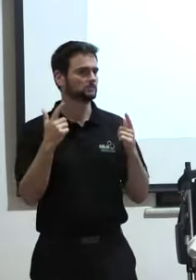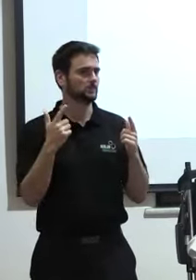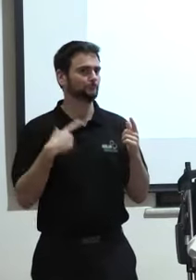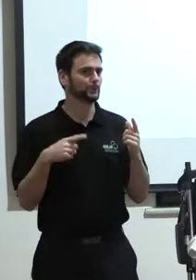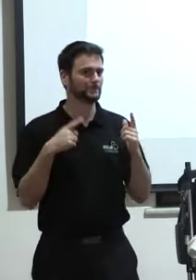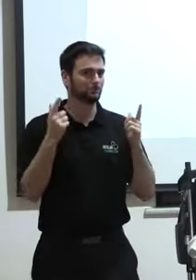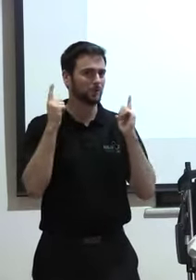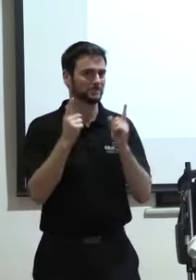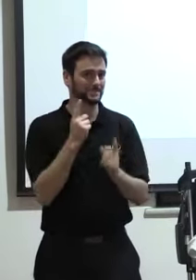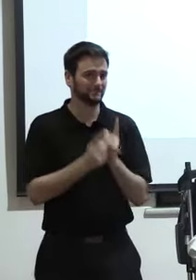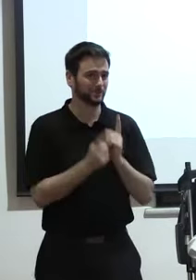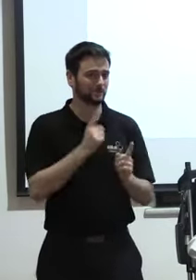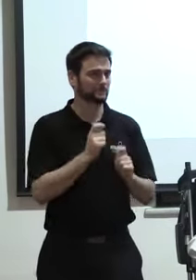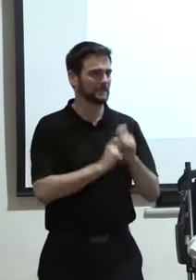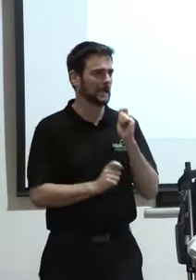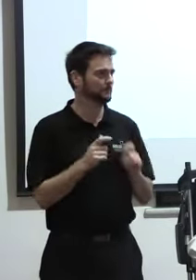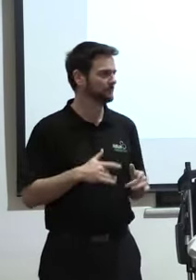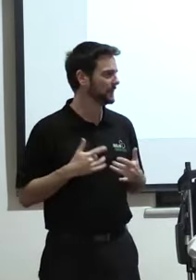what's the word?